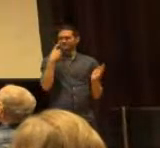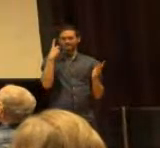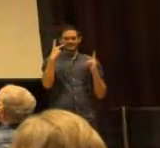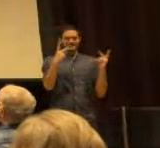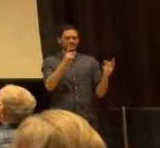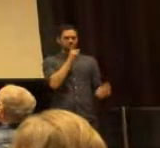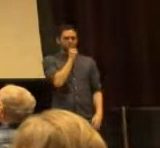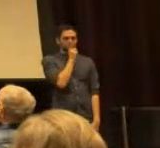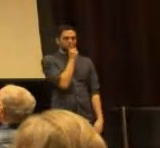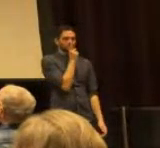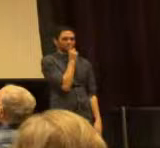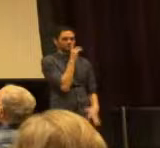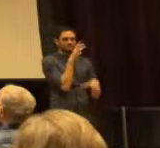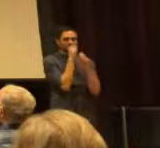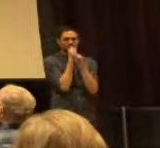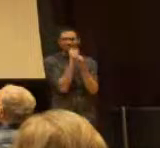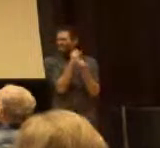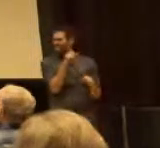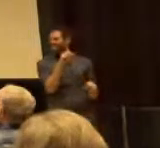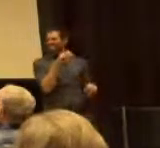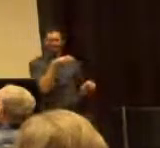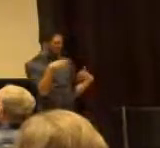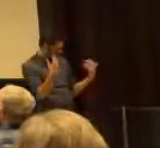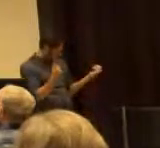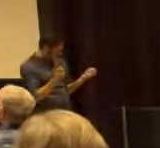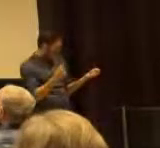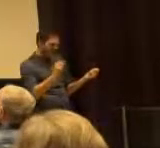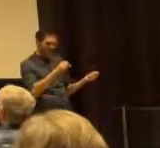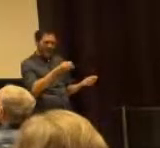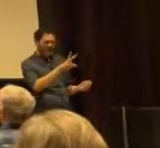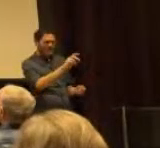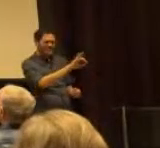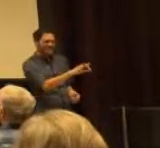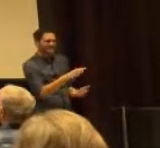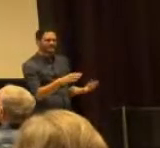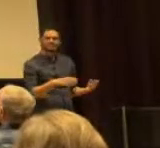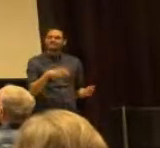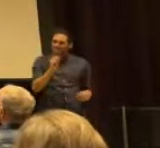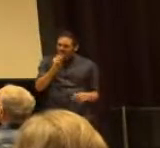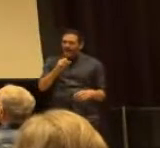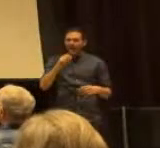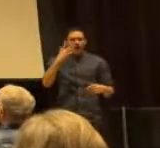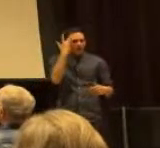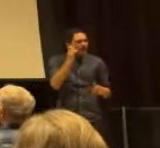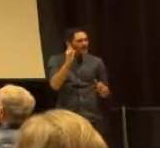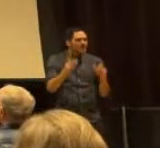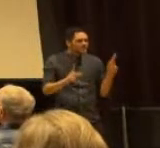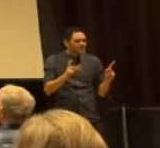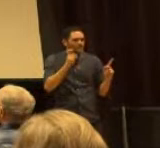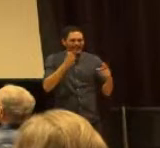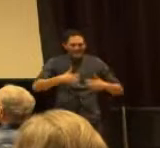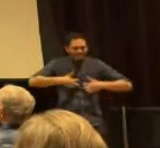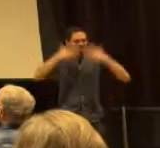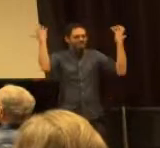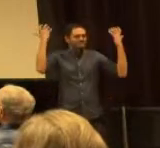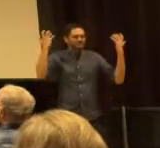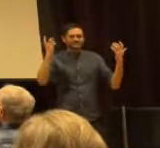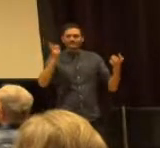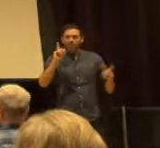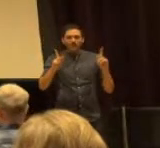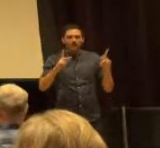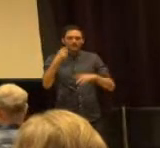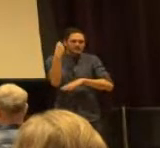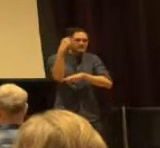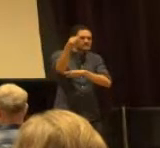like, what, yeah, like where, like you said, where's the outrage? Why are people not as, and you're right,